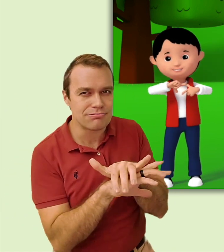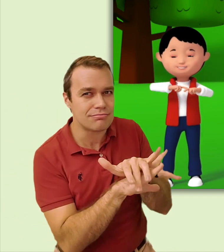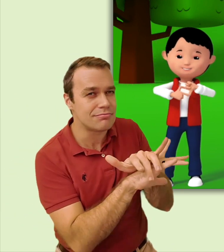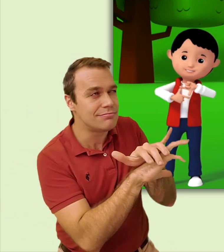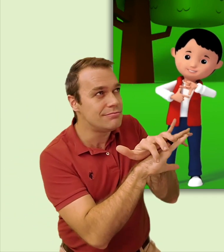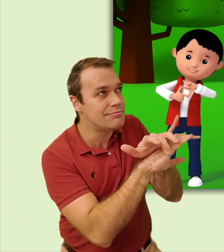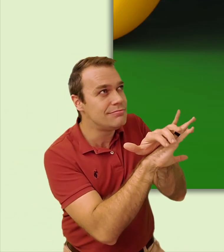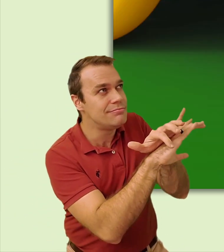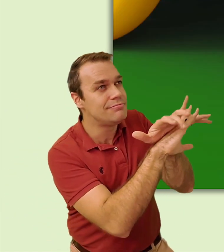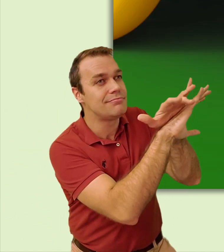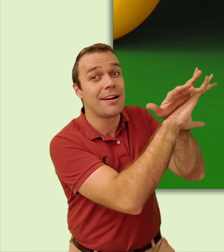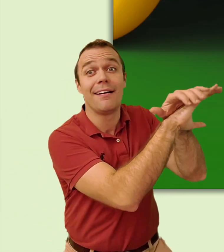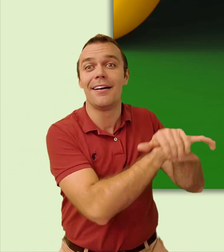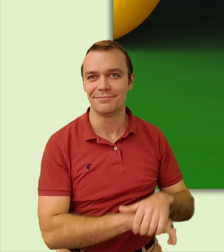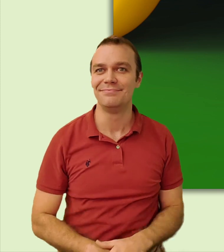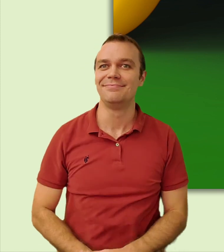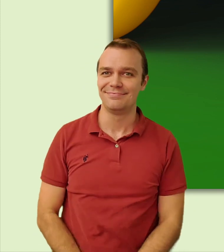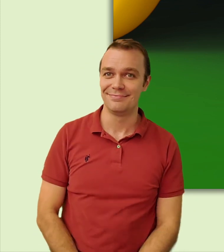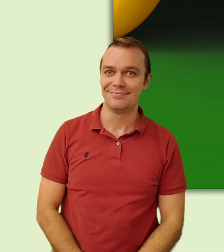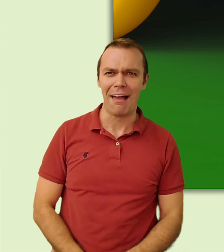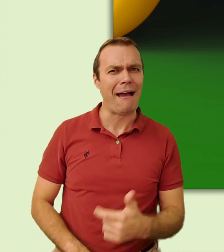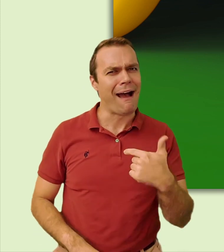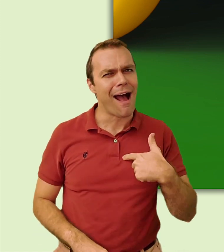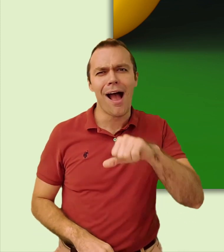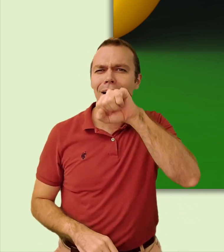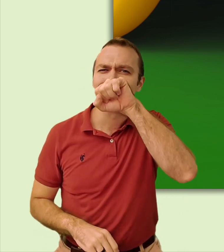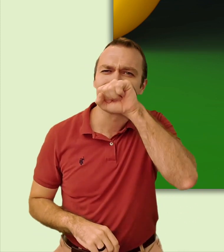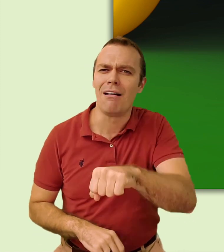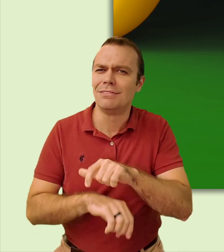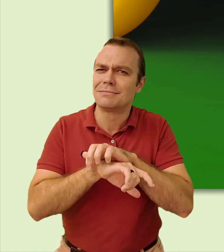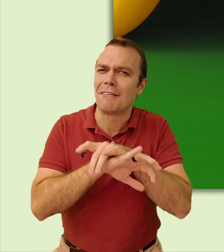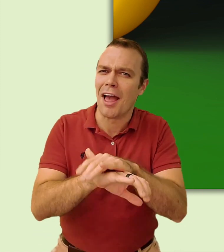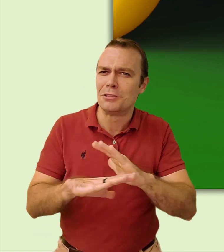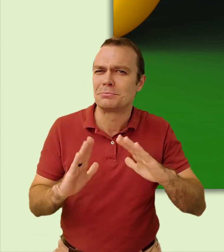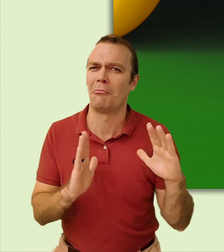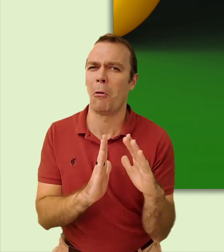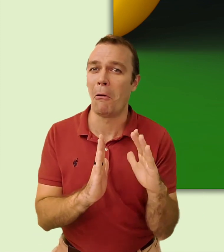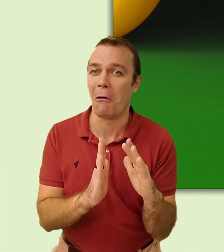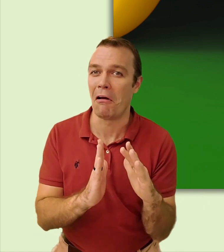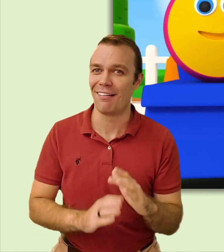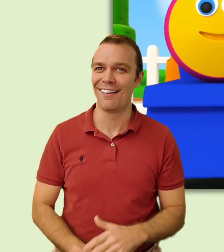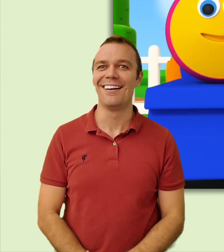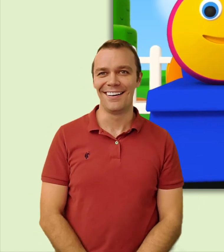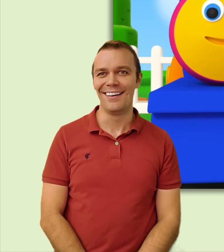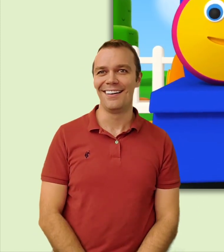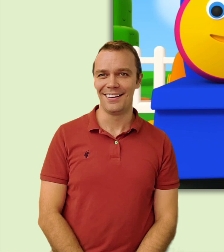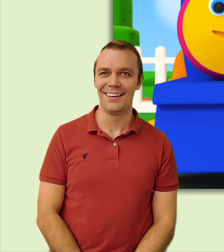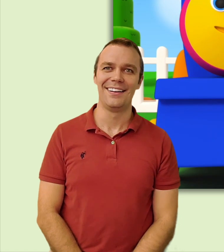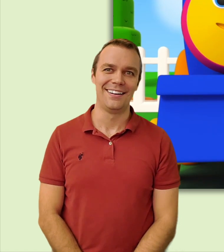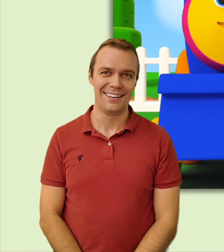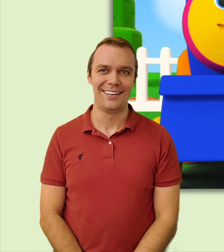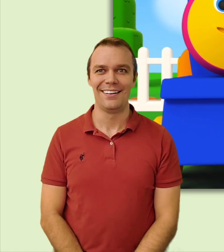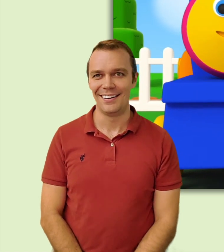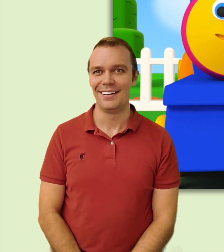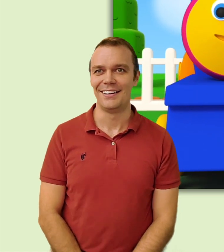spout again. I really like the Incy Wincy Spider.